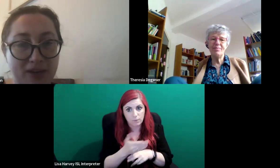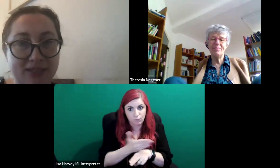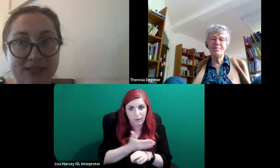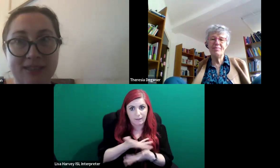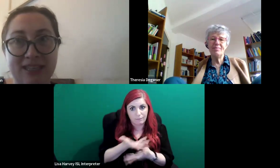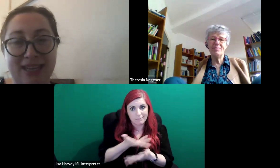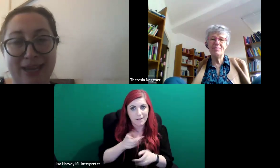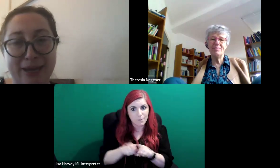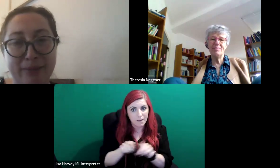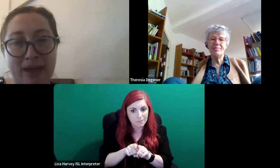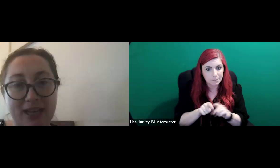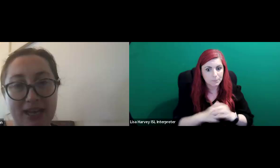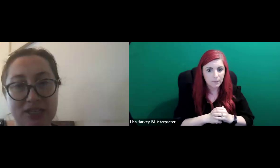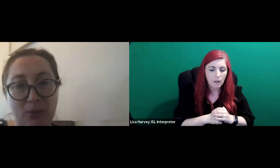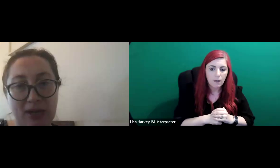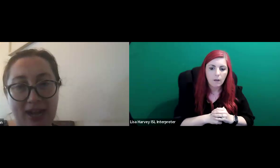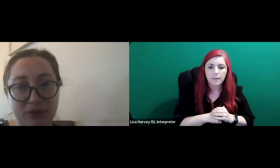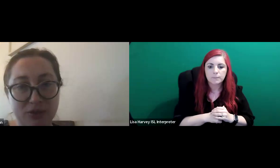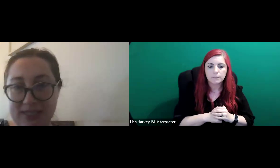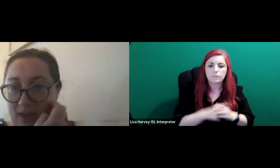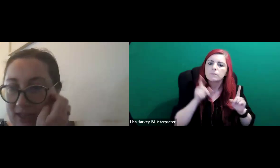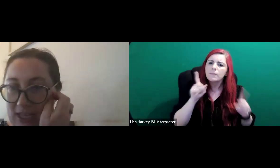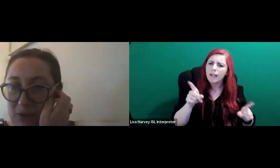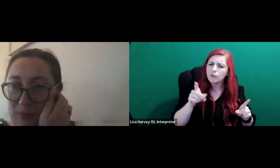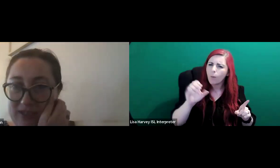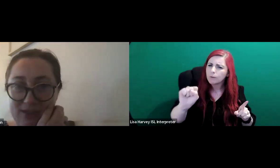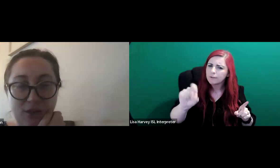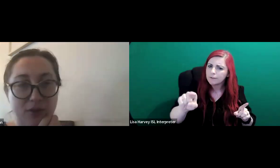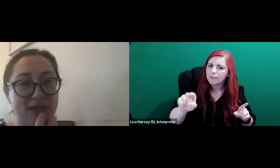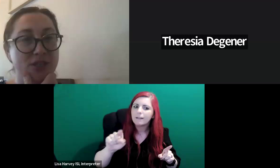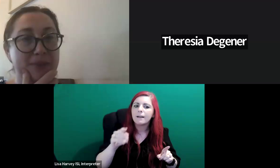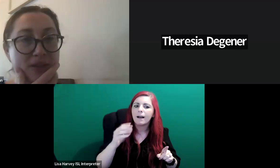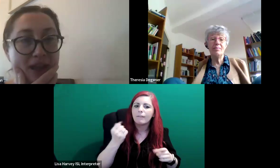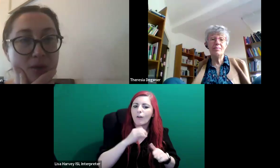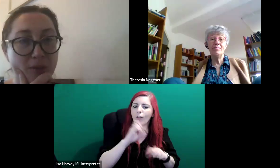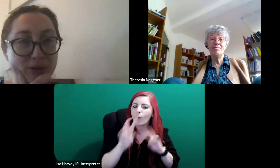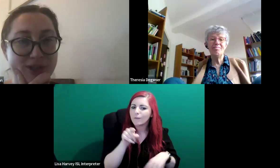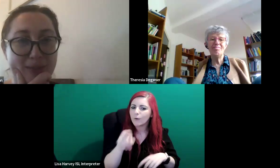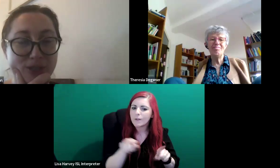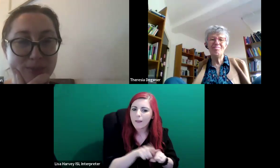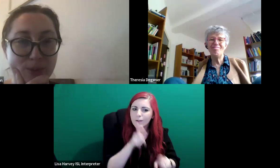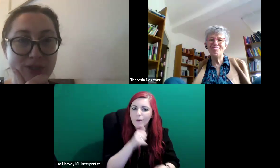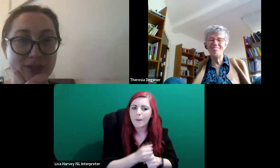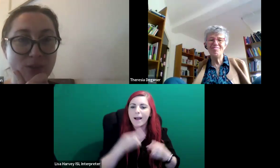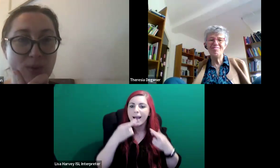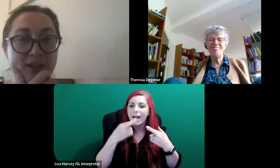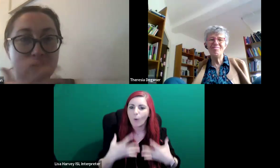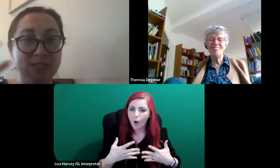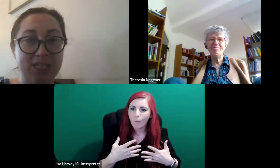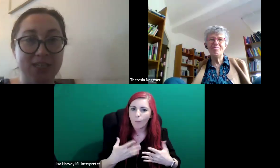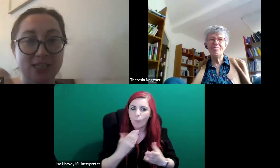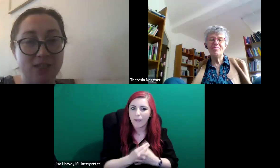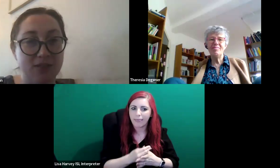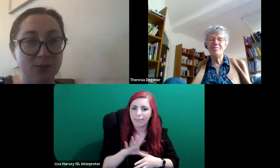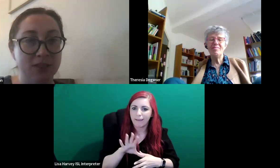Yeah, great. And actually, while I have you, Theresia, I'll keep you, because there's another question about the outcome under the optional protocol. So where